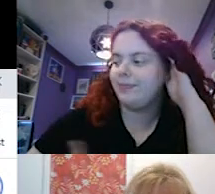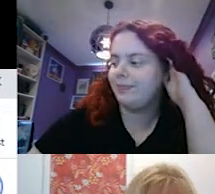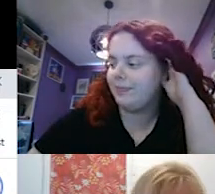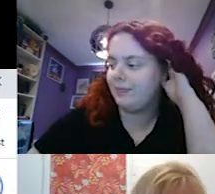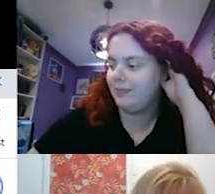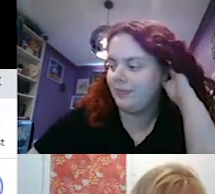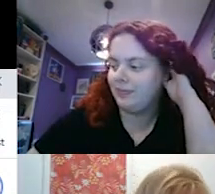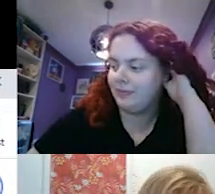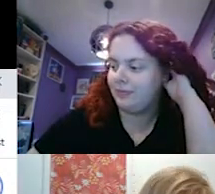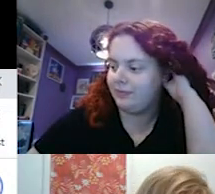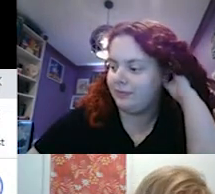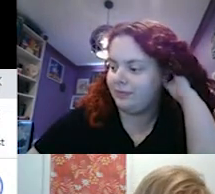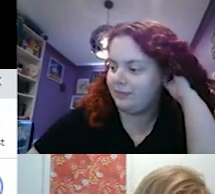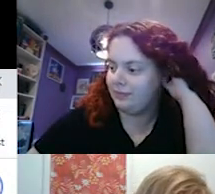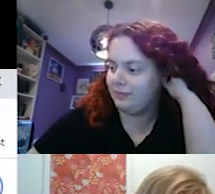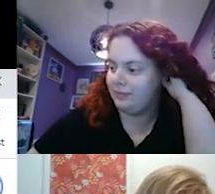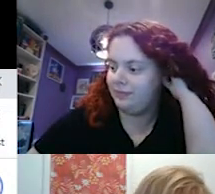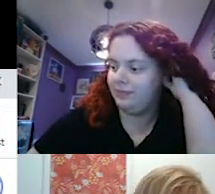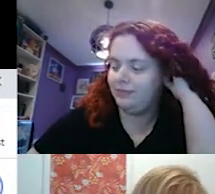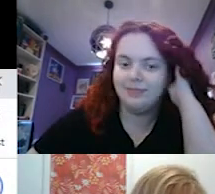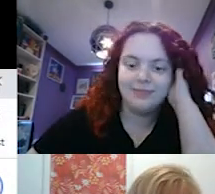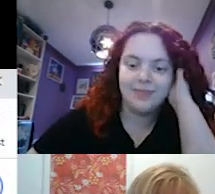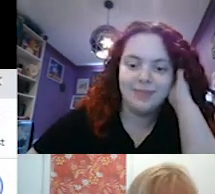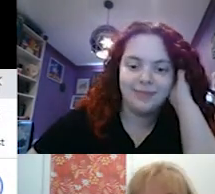look like. Have a go for 5 minutes.